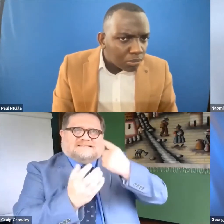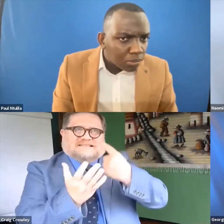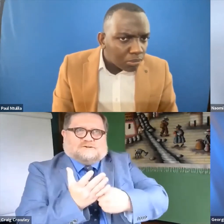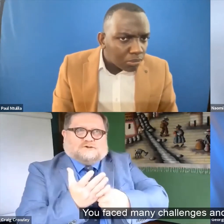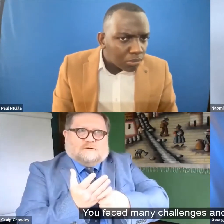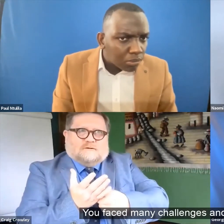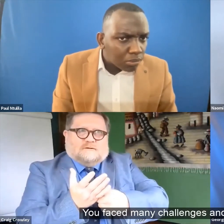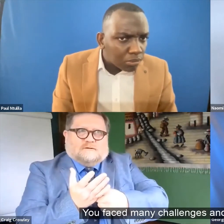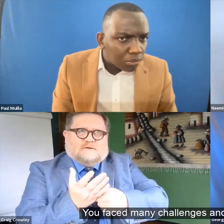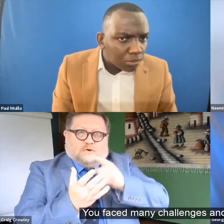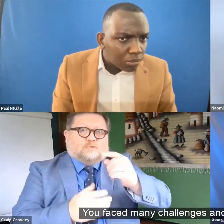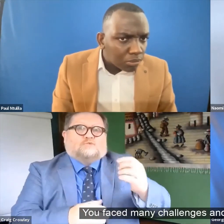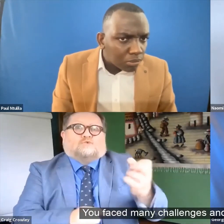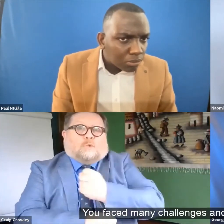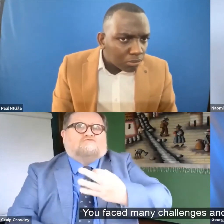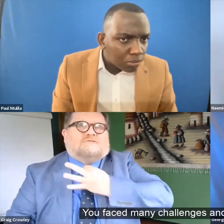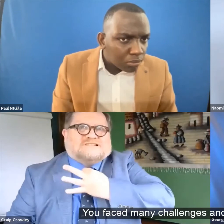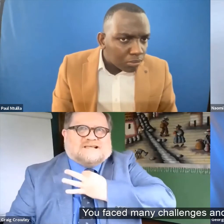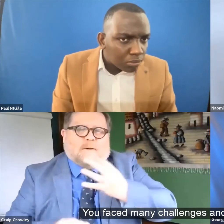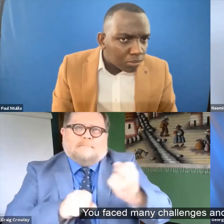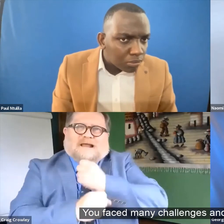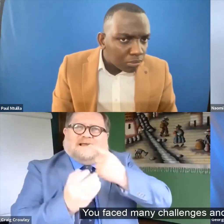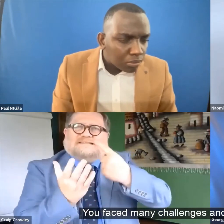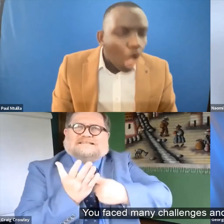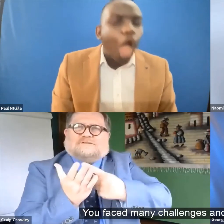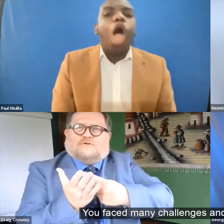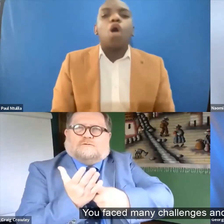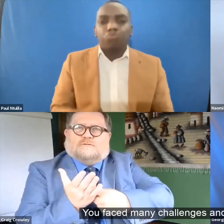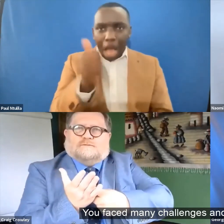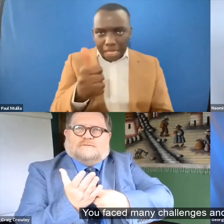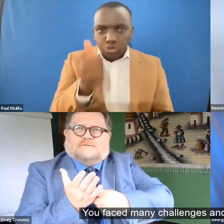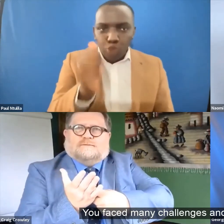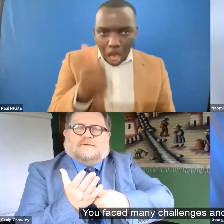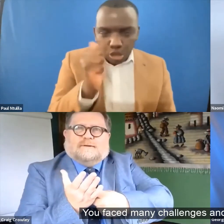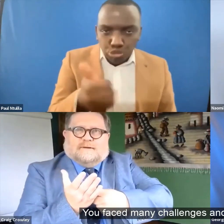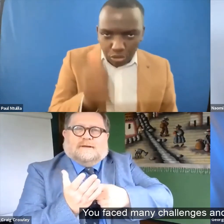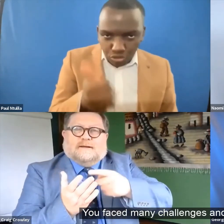you faced many challenges. Have you made a decision?